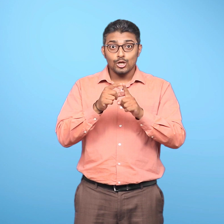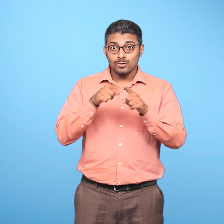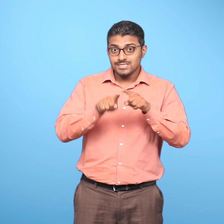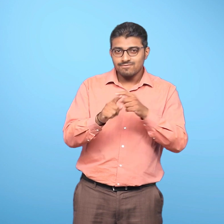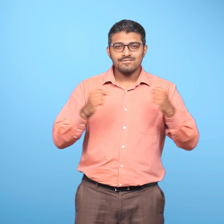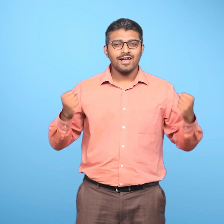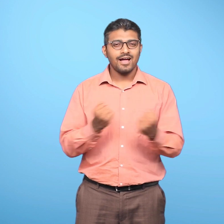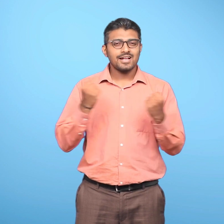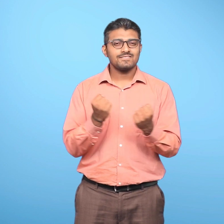Activity 1.